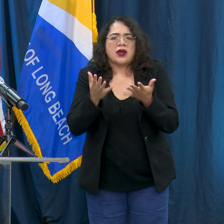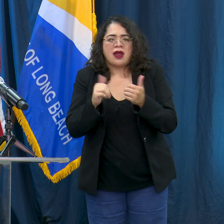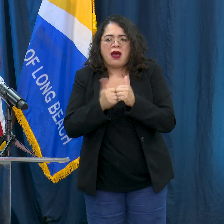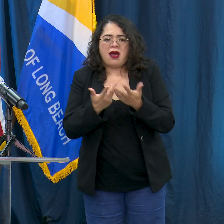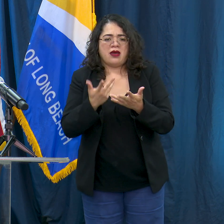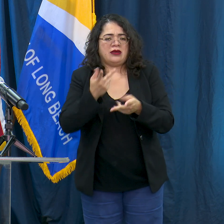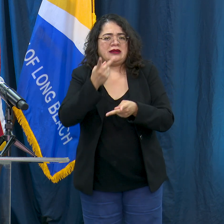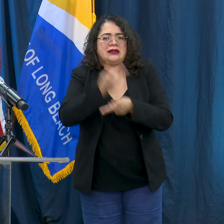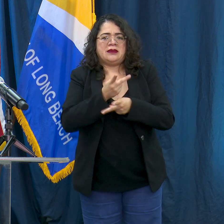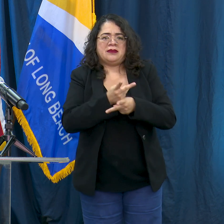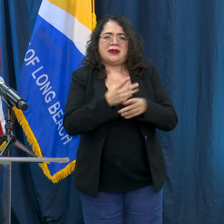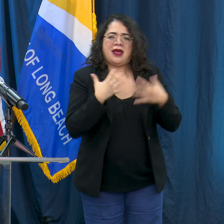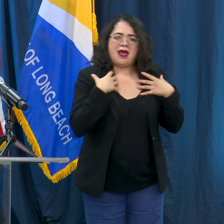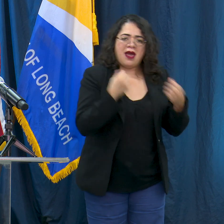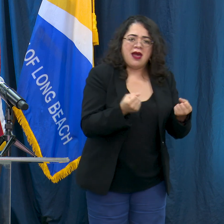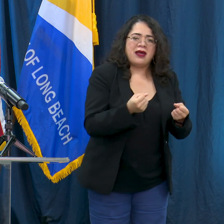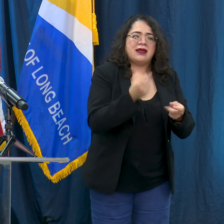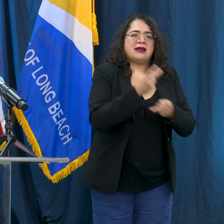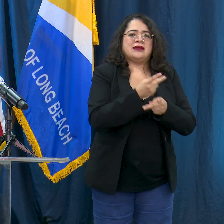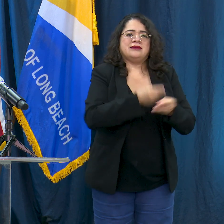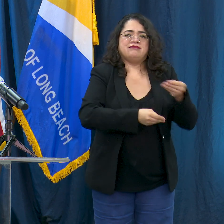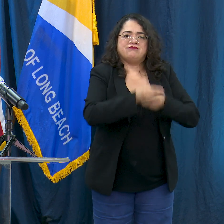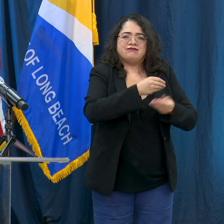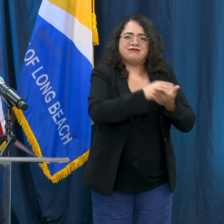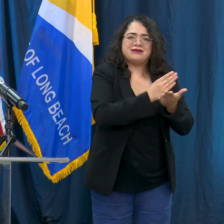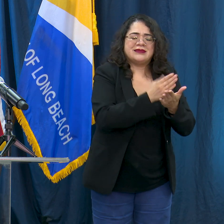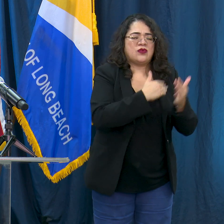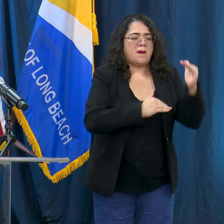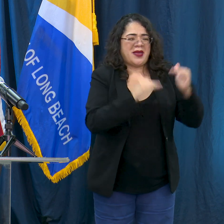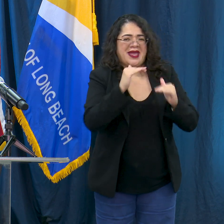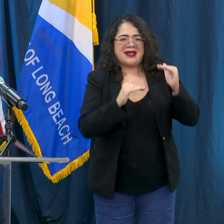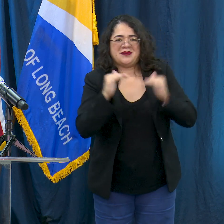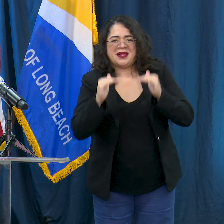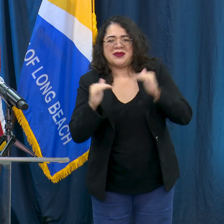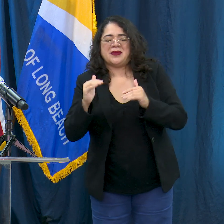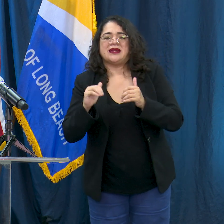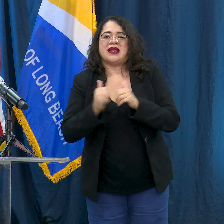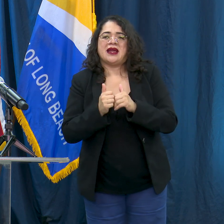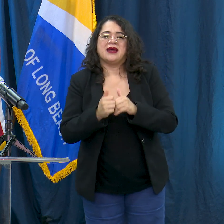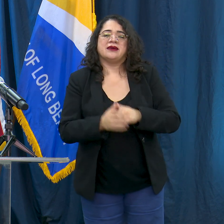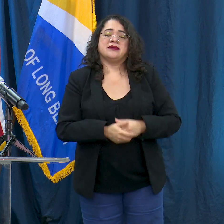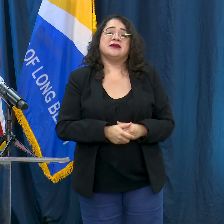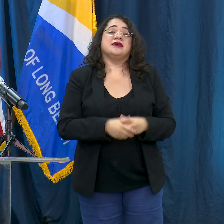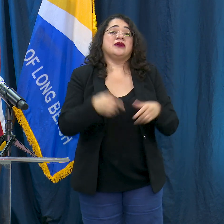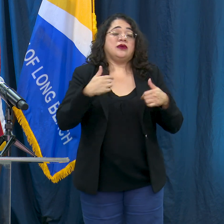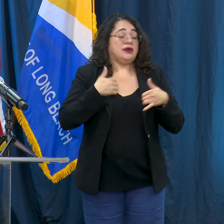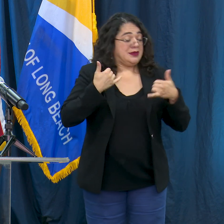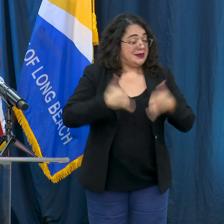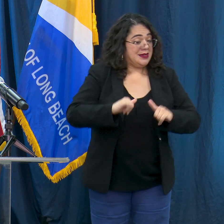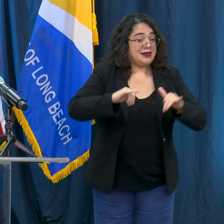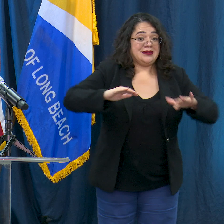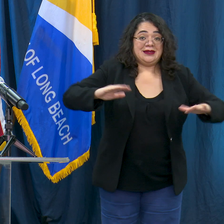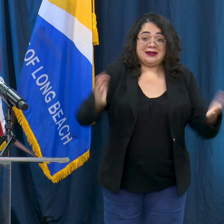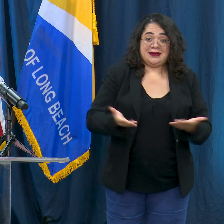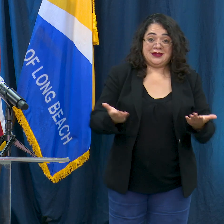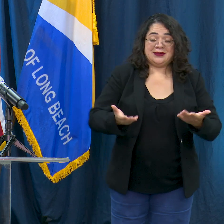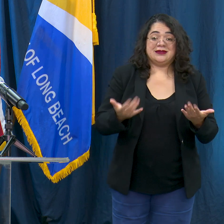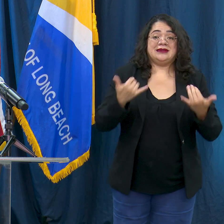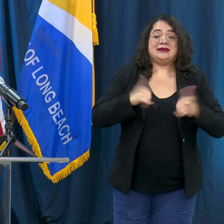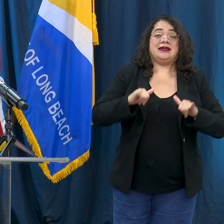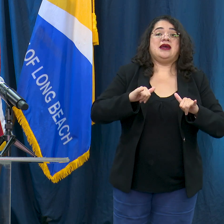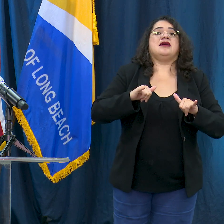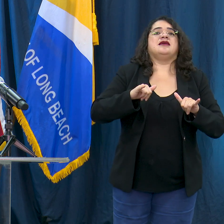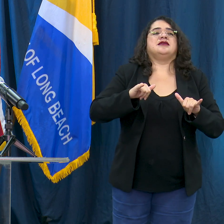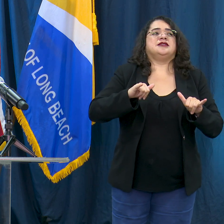also maintain health, access food, and other things. So we're balancing all of that along the way. But while we are here and while we are in this space, I urge you